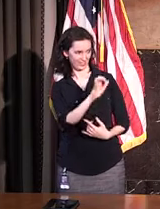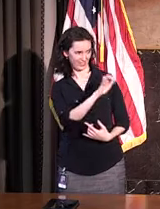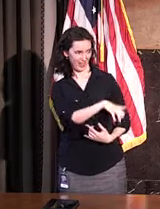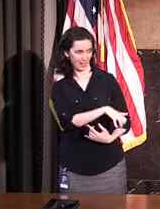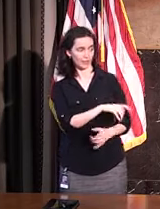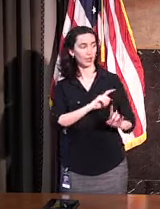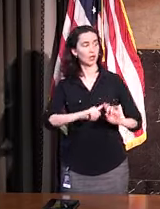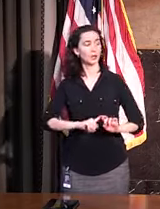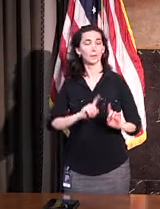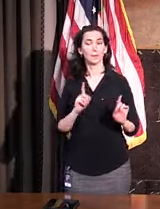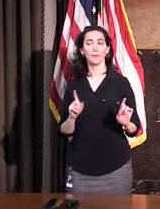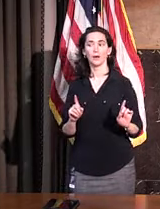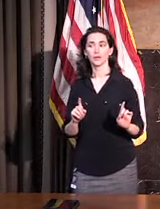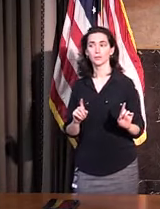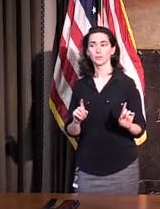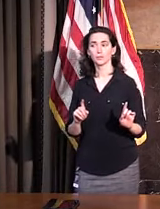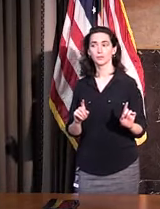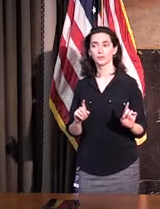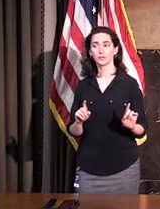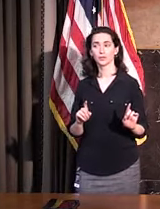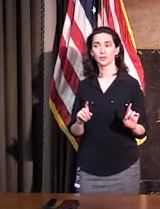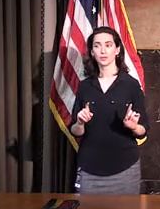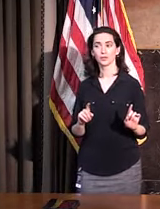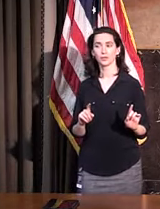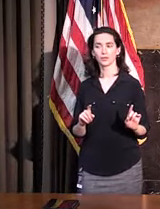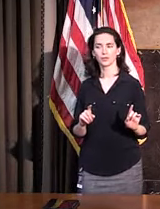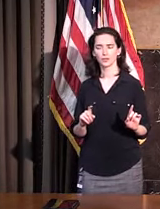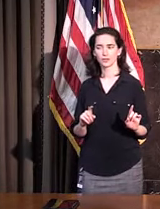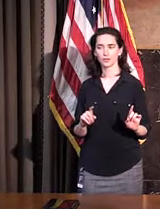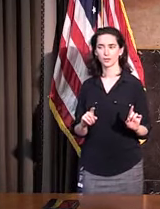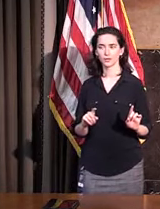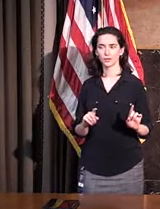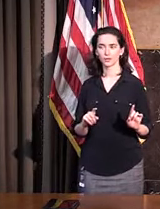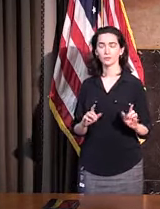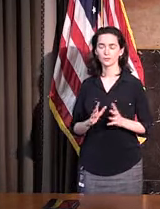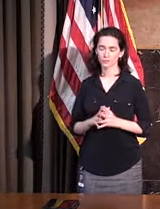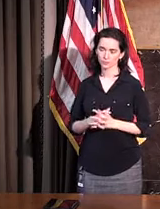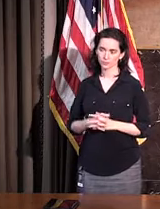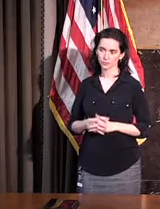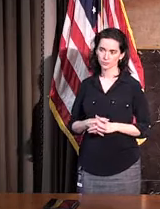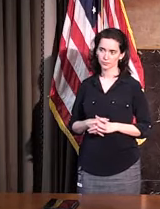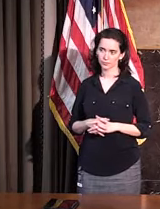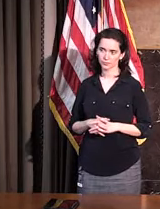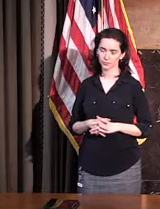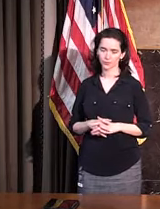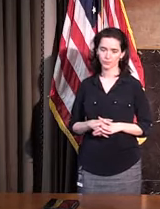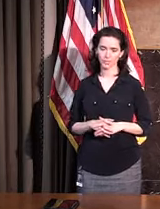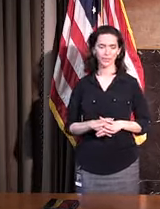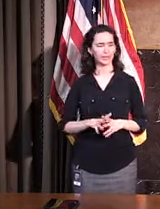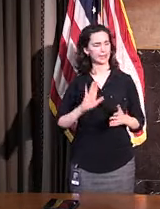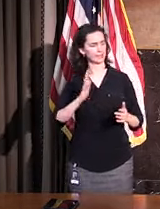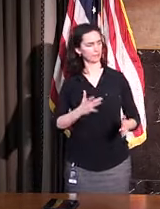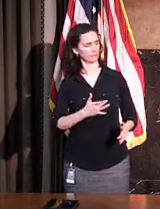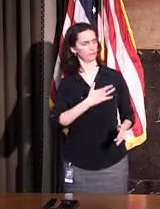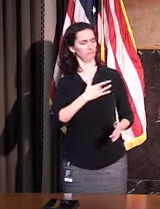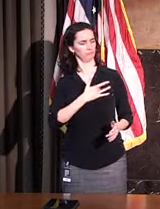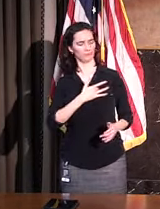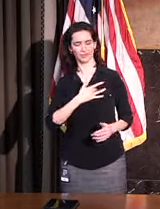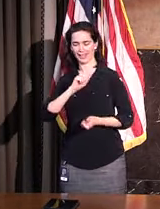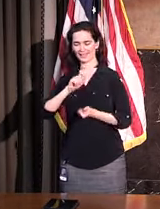But what do you say to the level of symbolism, if there is one, that 1 year to the day, here we